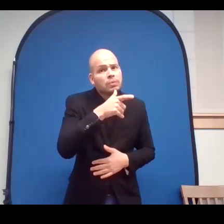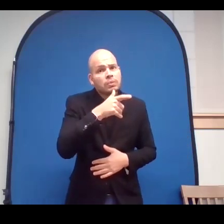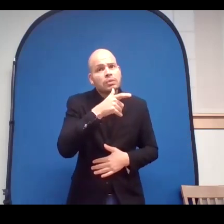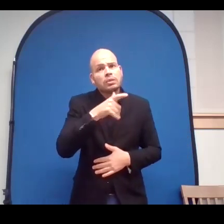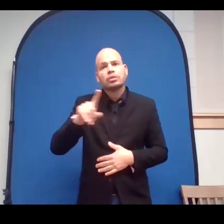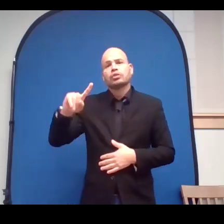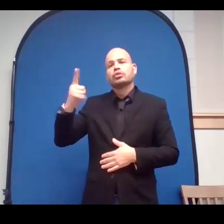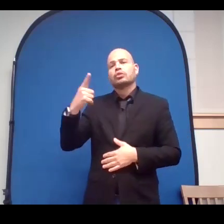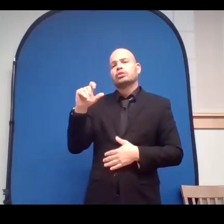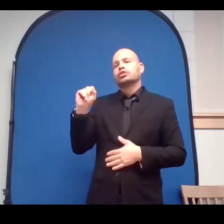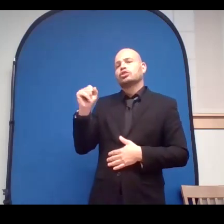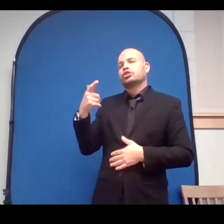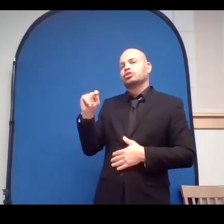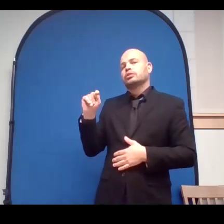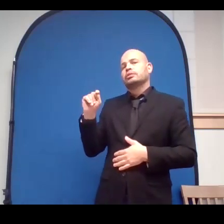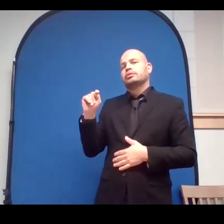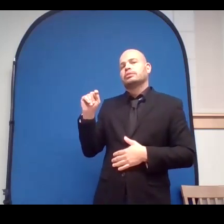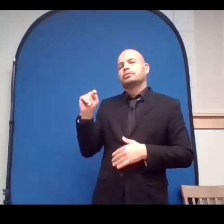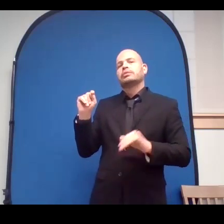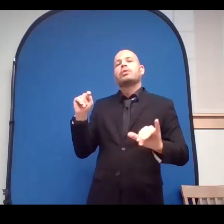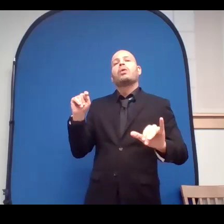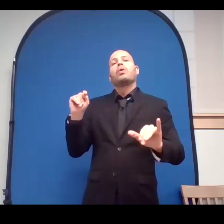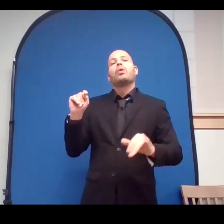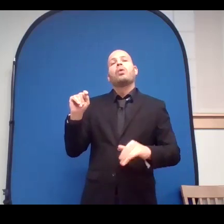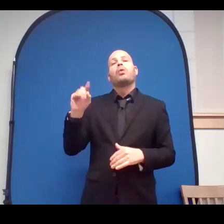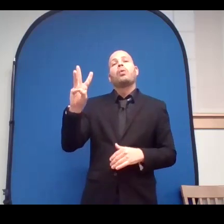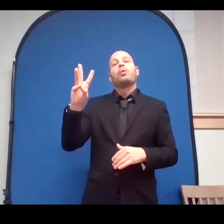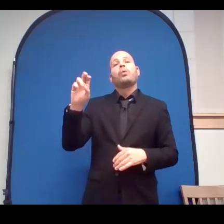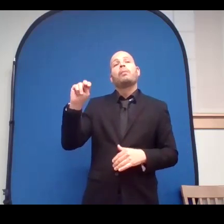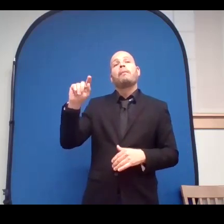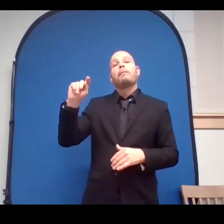talked to Wentworth? I did not, sir, no.